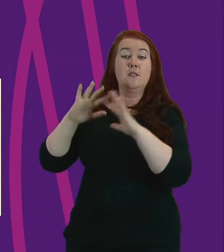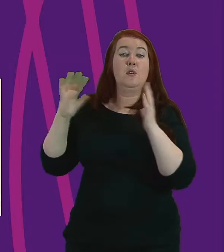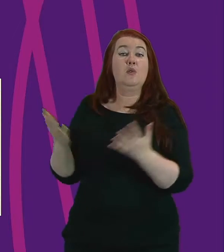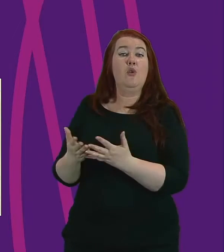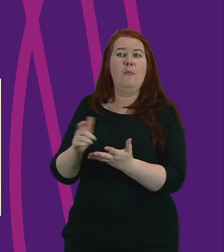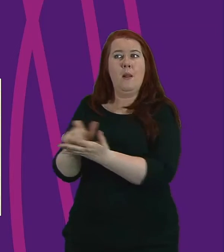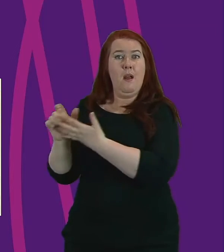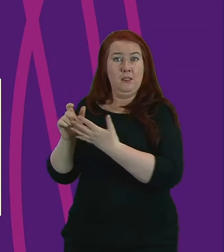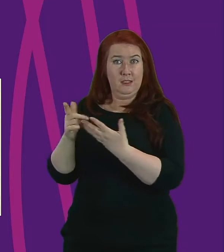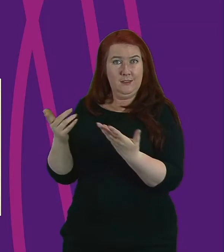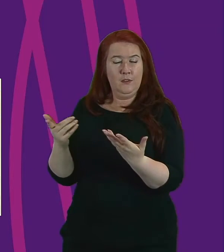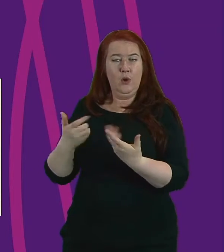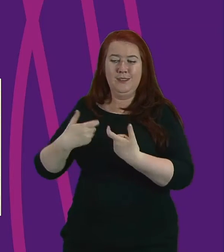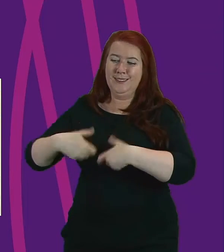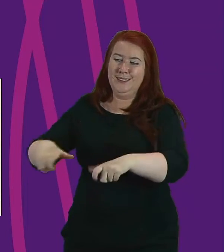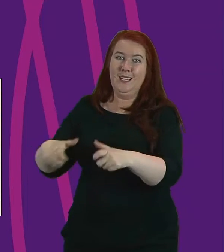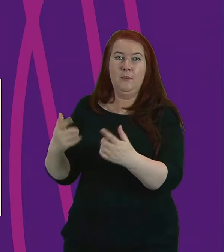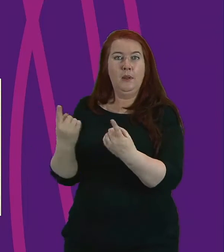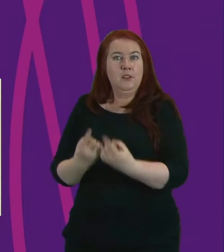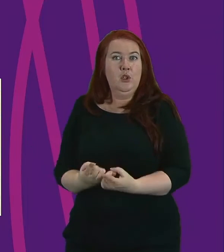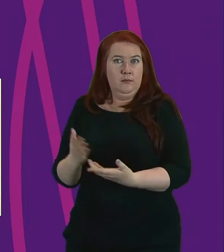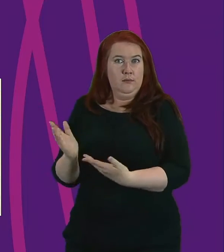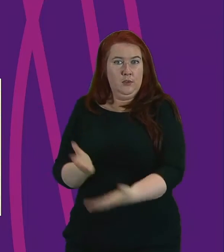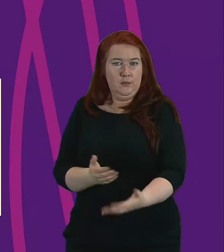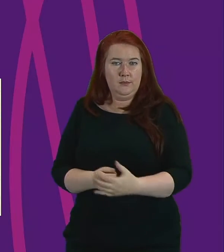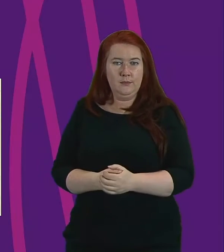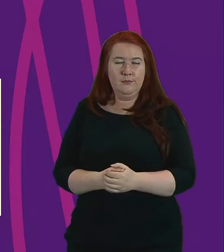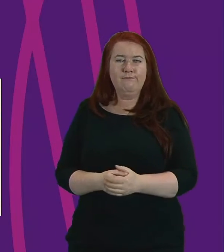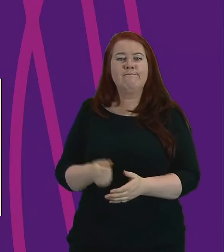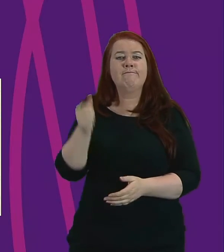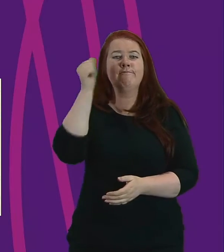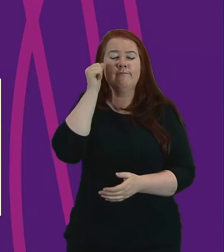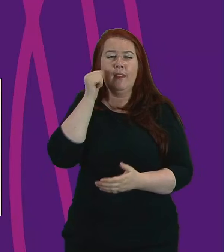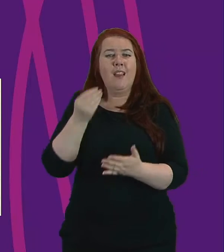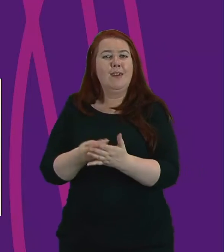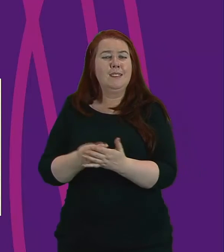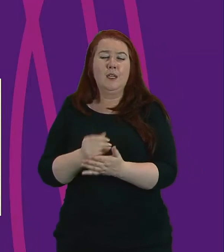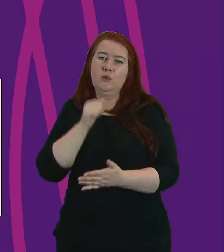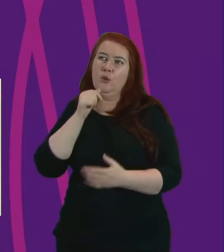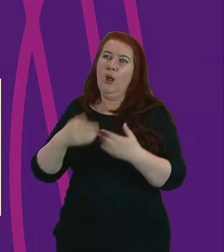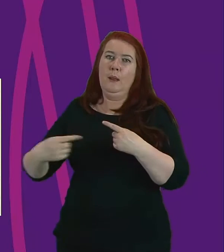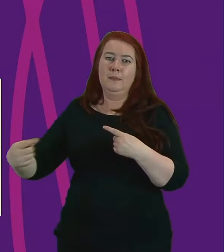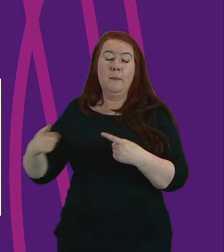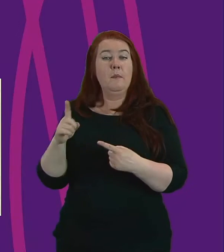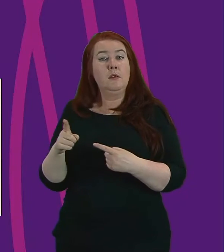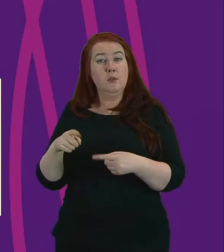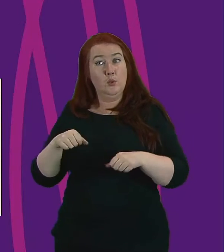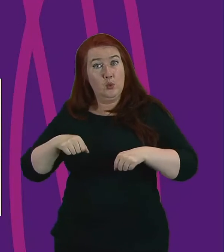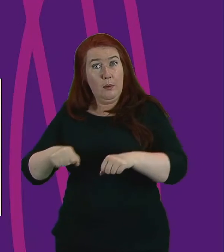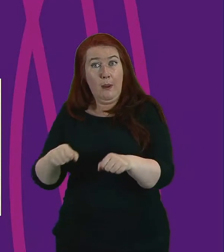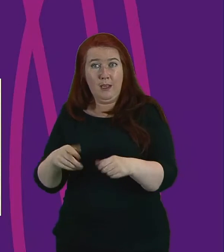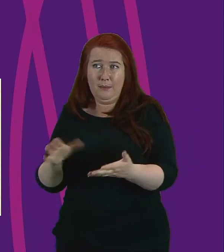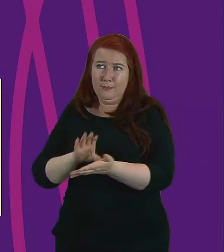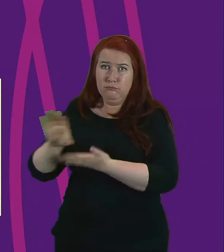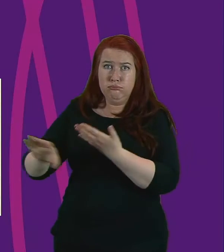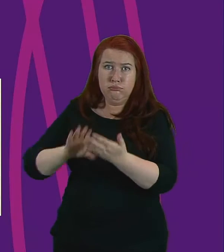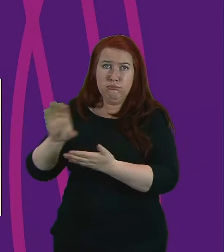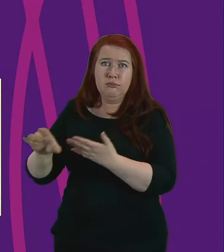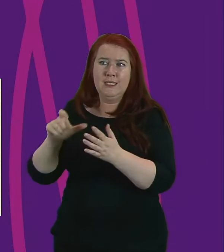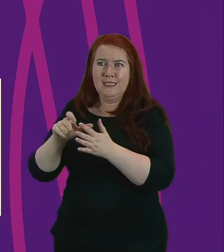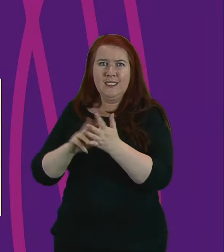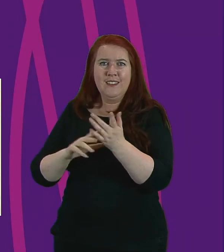But although funds are not unlimited, supermarkets which have paid out colossal sums in dividends while seeking profits soar